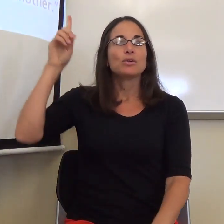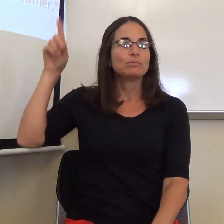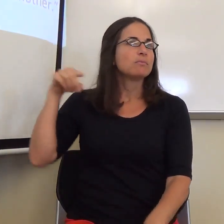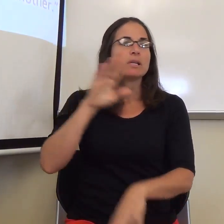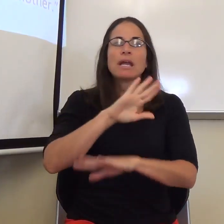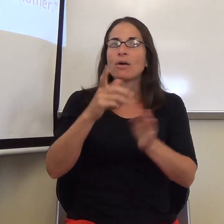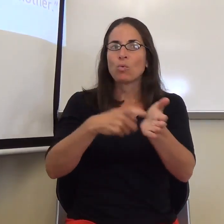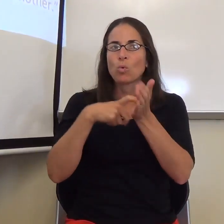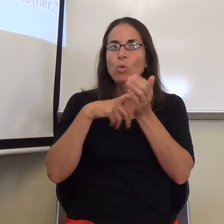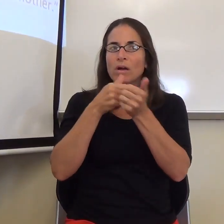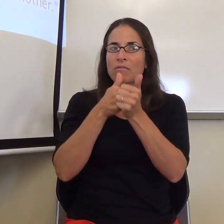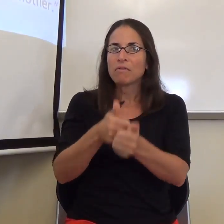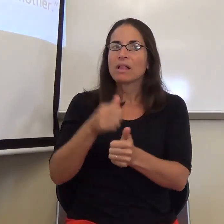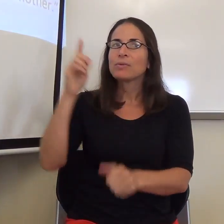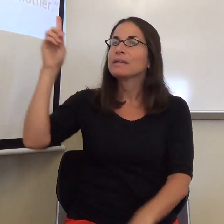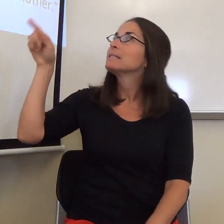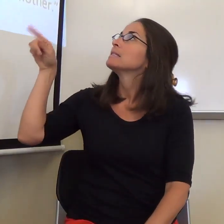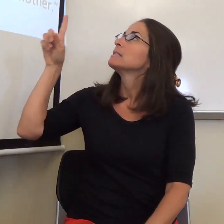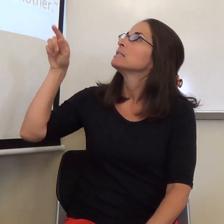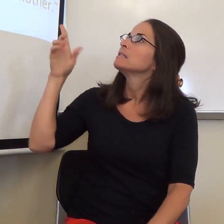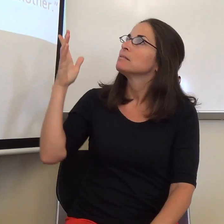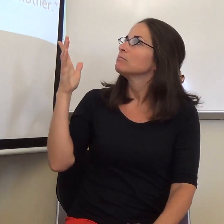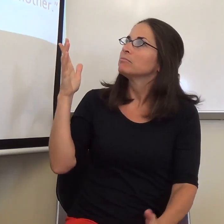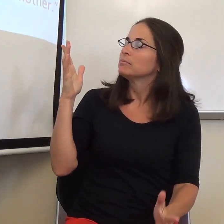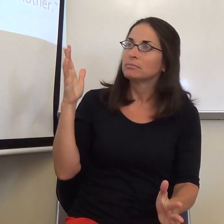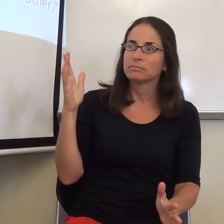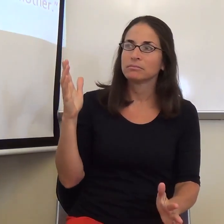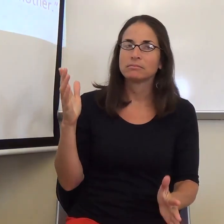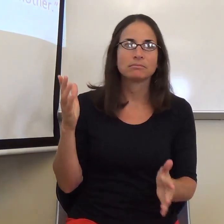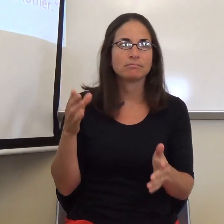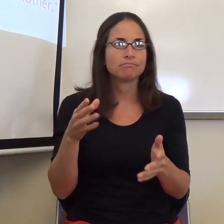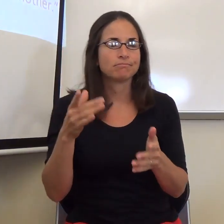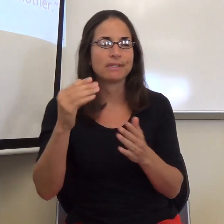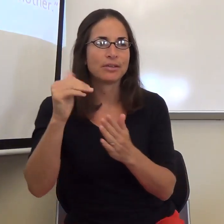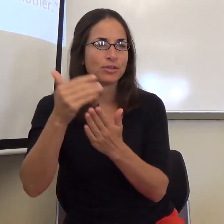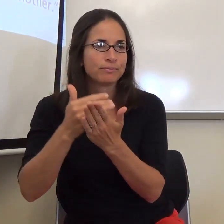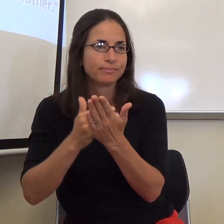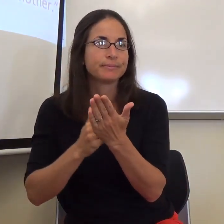to do it. What I do want you to look for, and like I say,